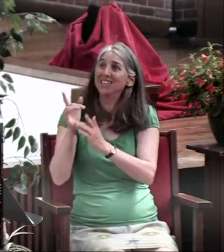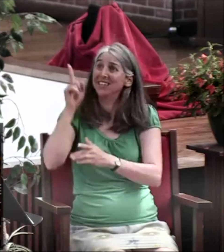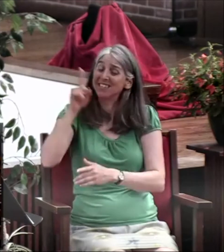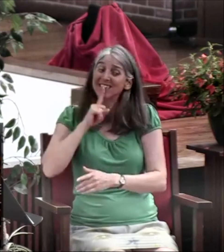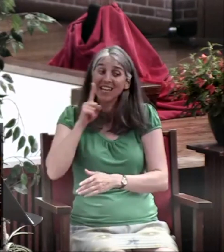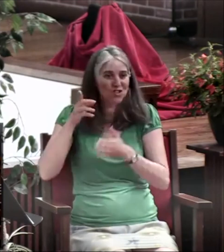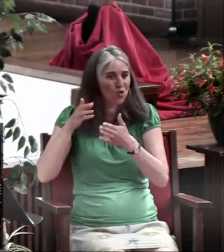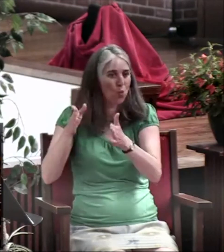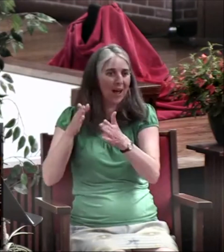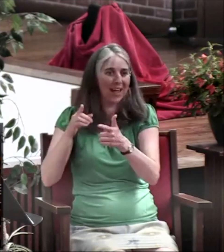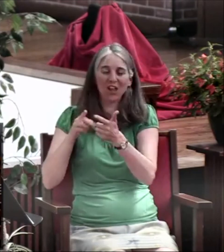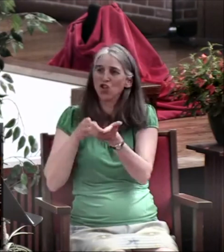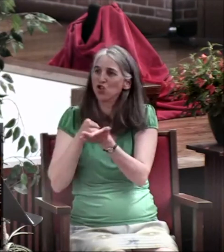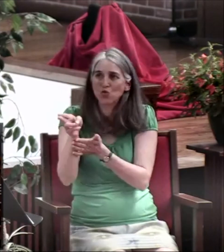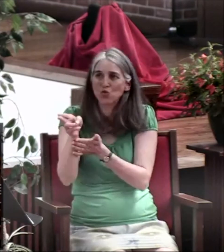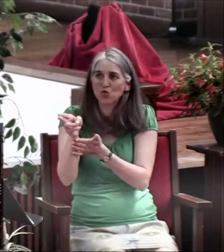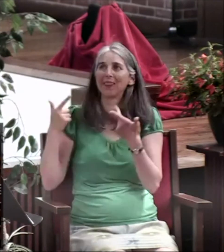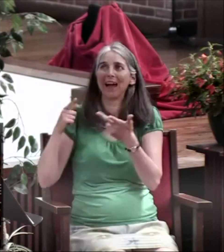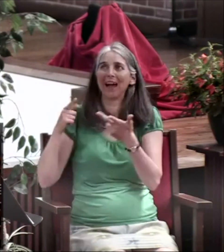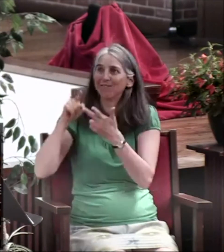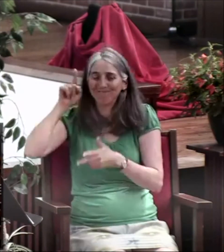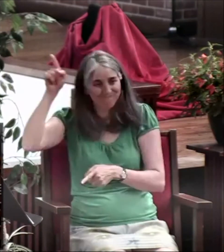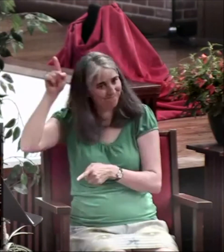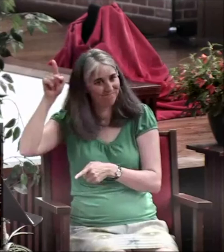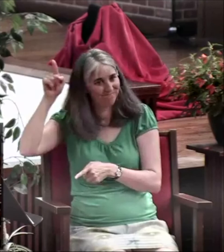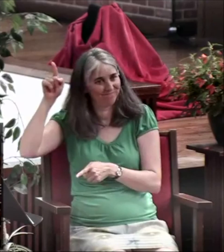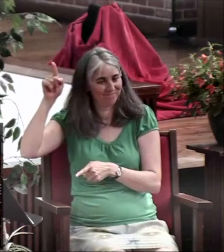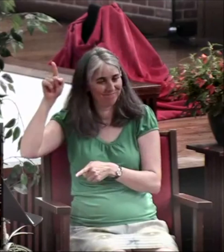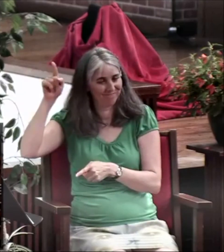way, the truth, and the life.